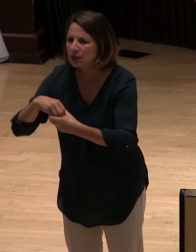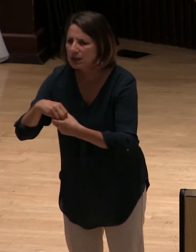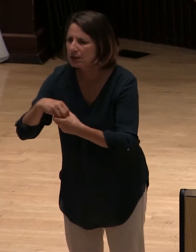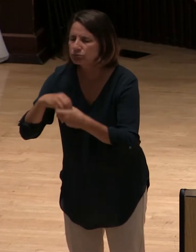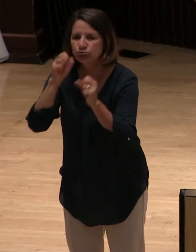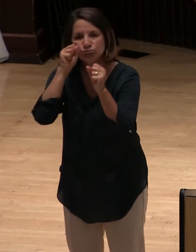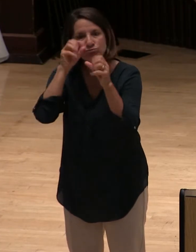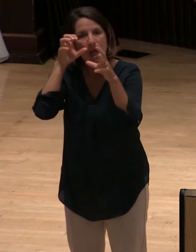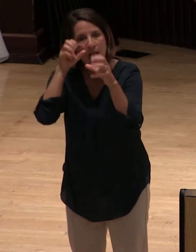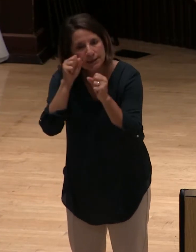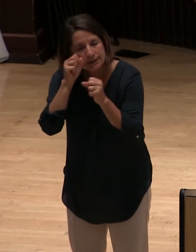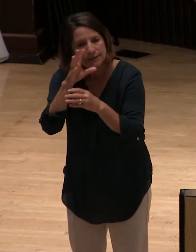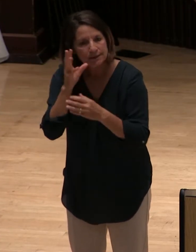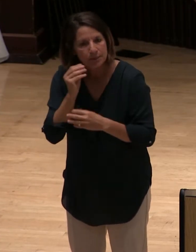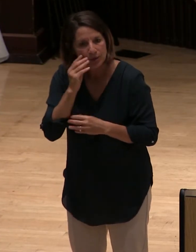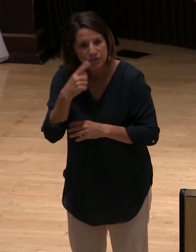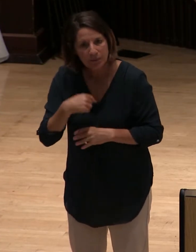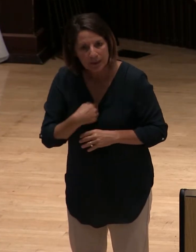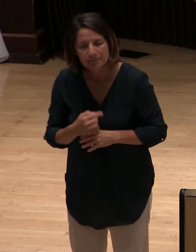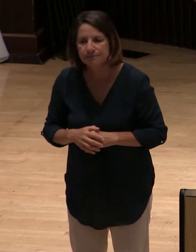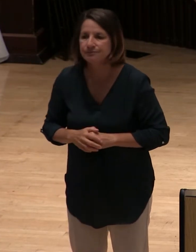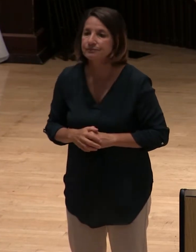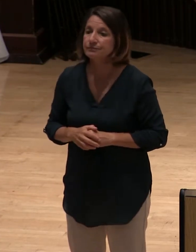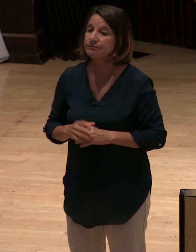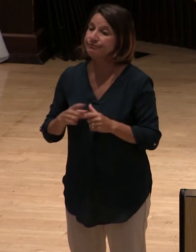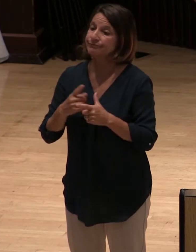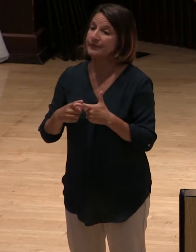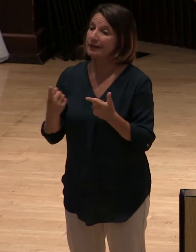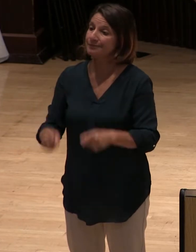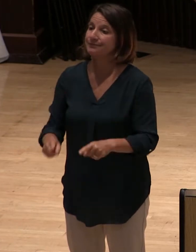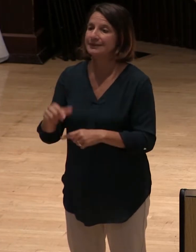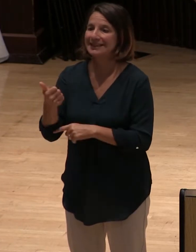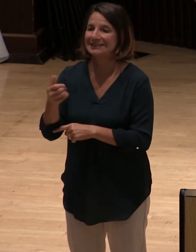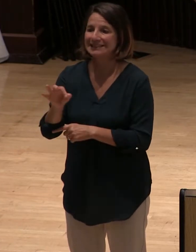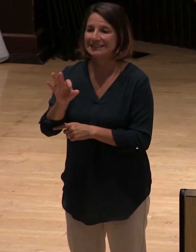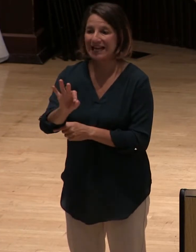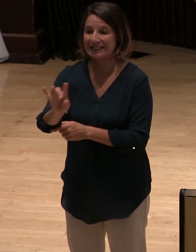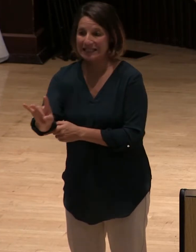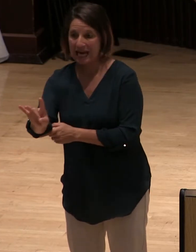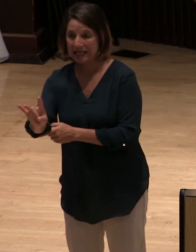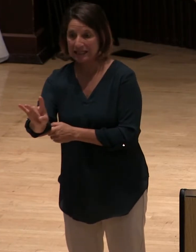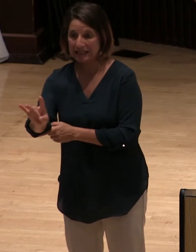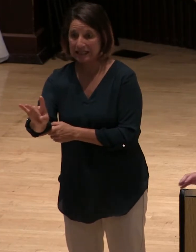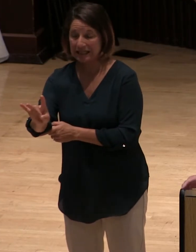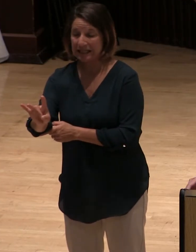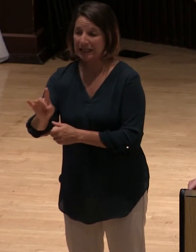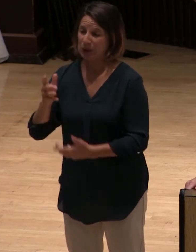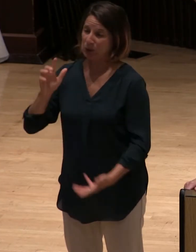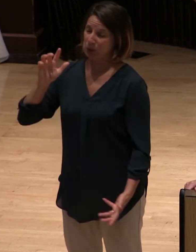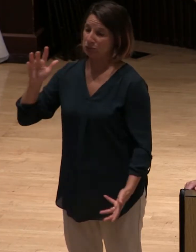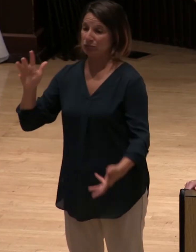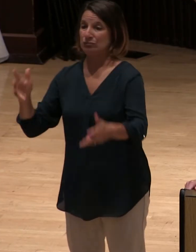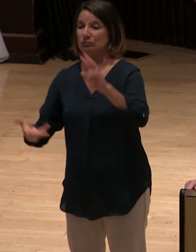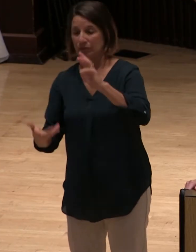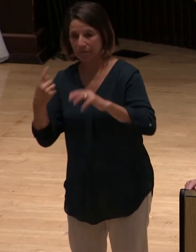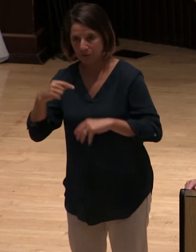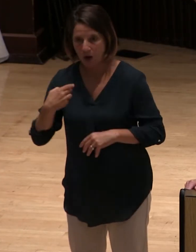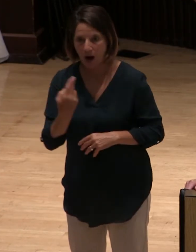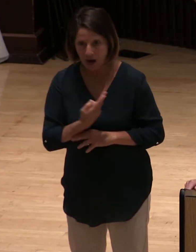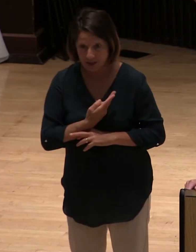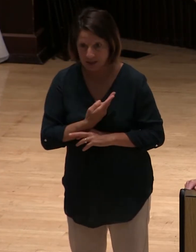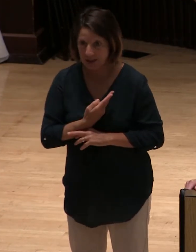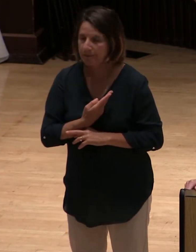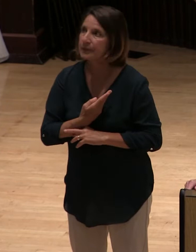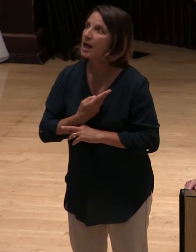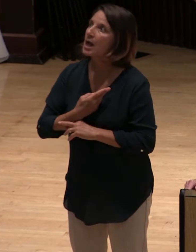experience it was. But then came 1998 and a huge upheaval for all of us. The hierarchy